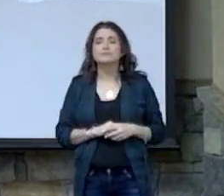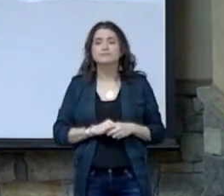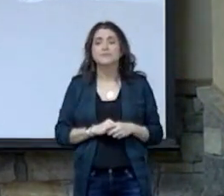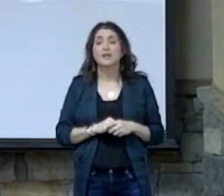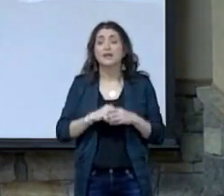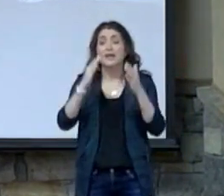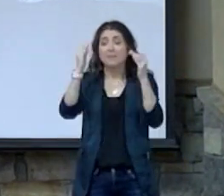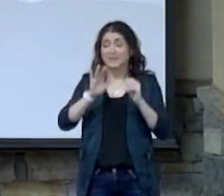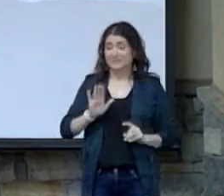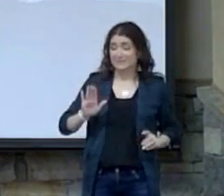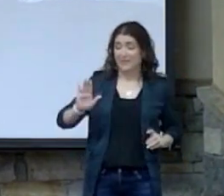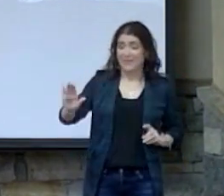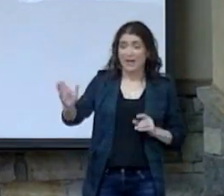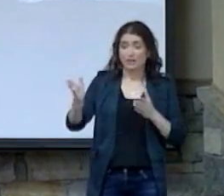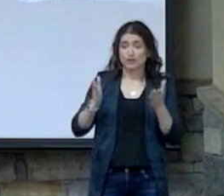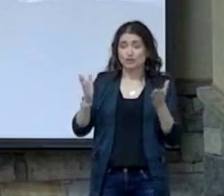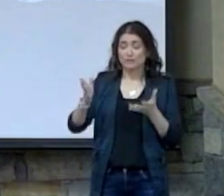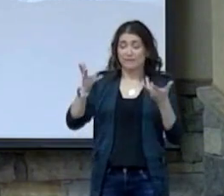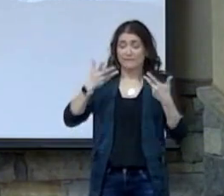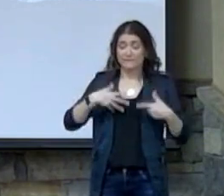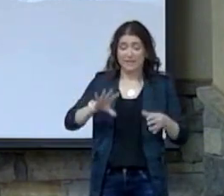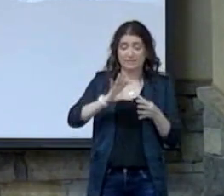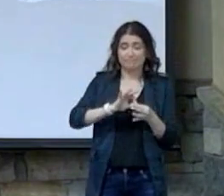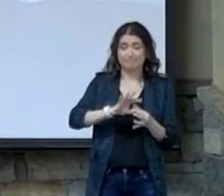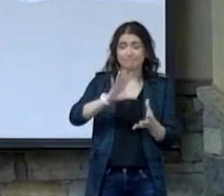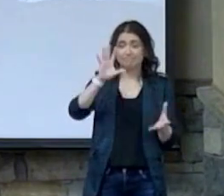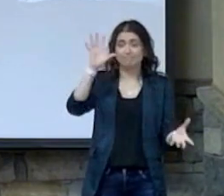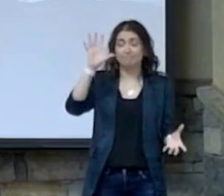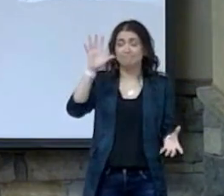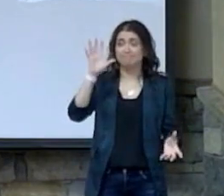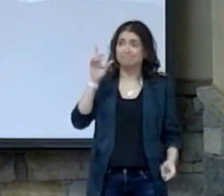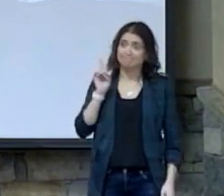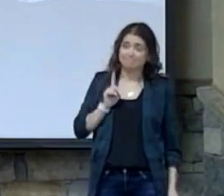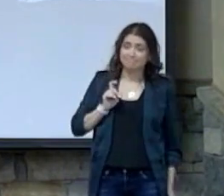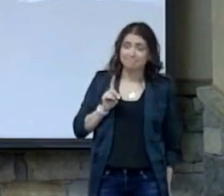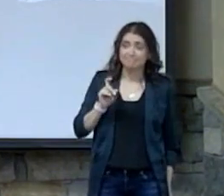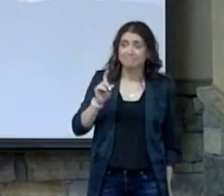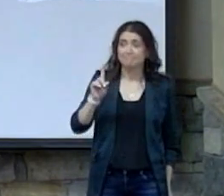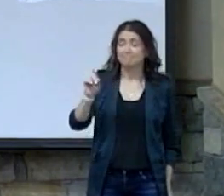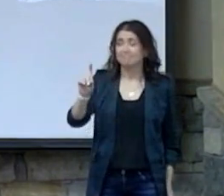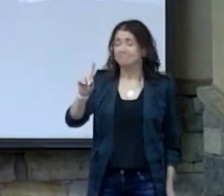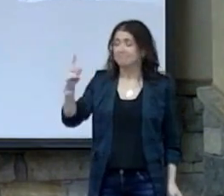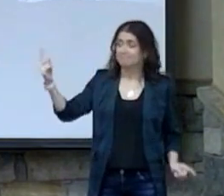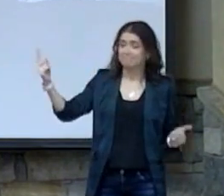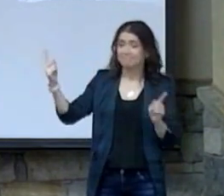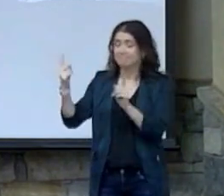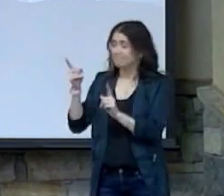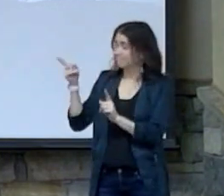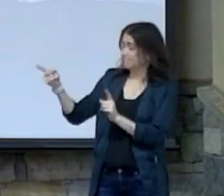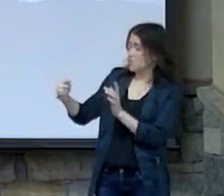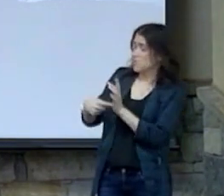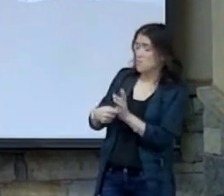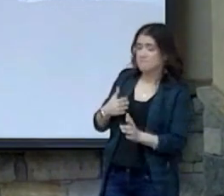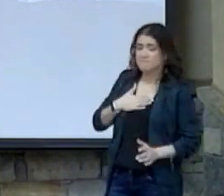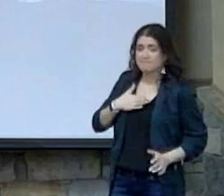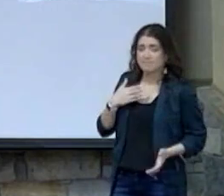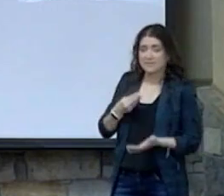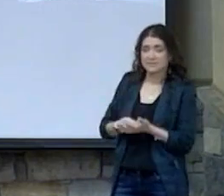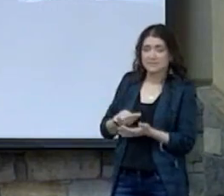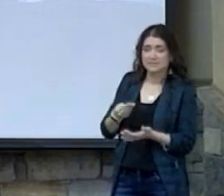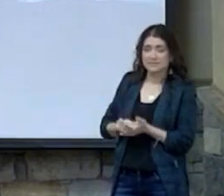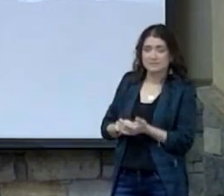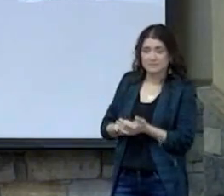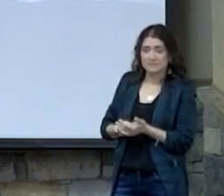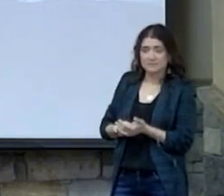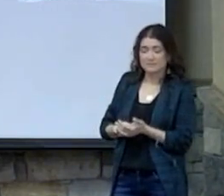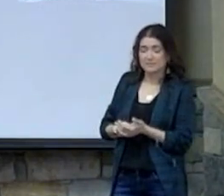then that servant, after he's been released, he now goes to the one that owes him money as well. And that